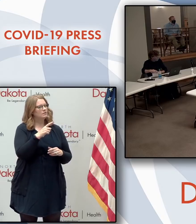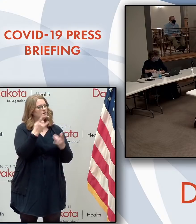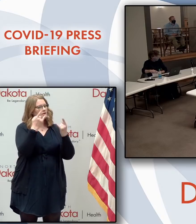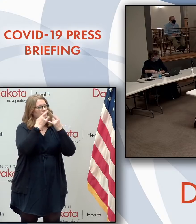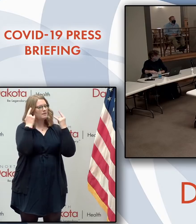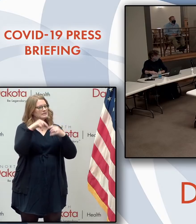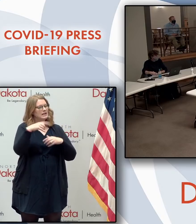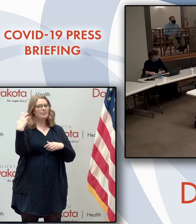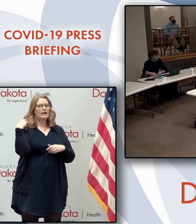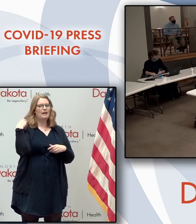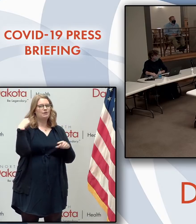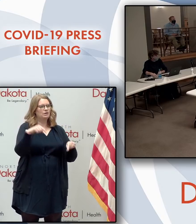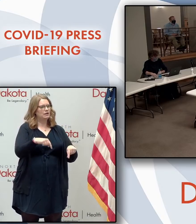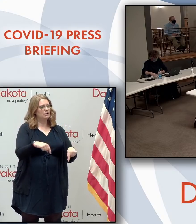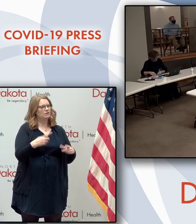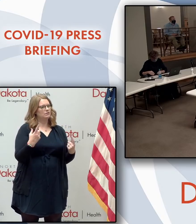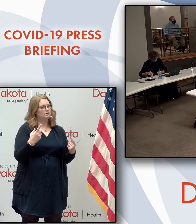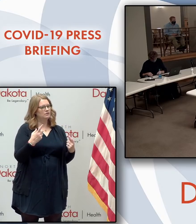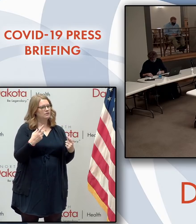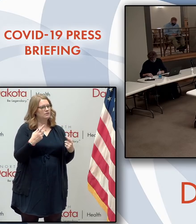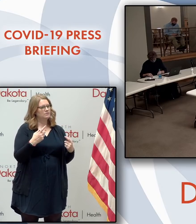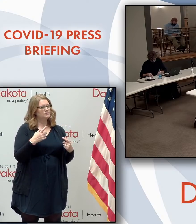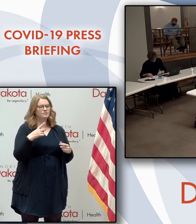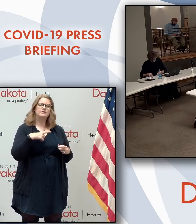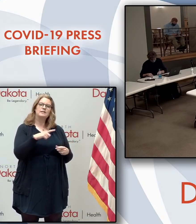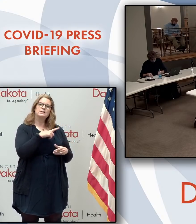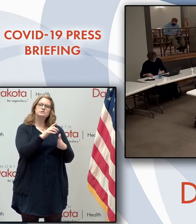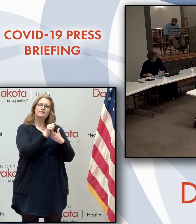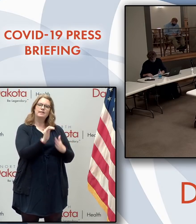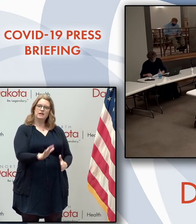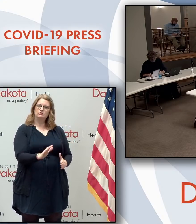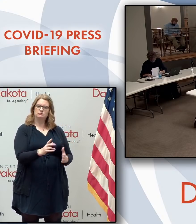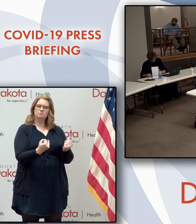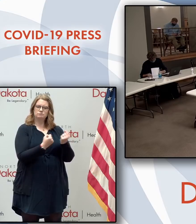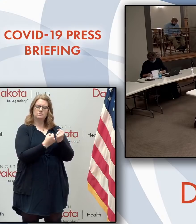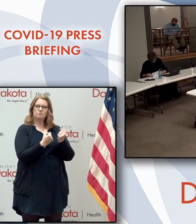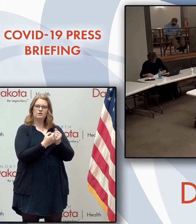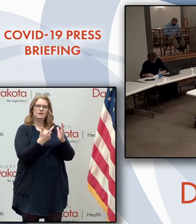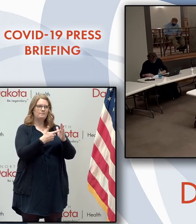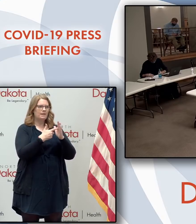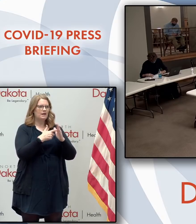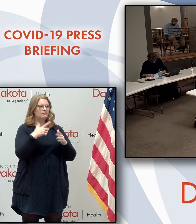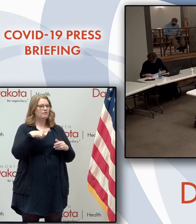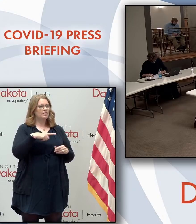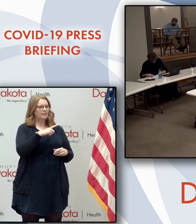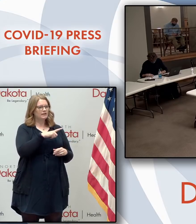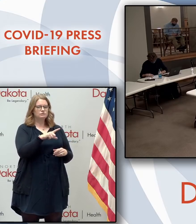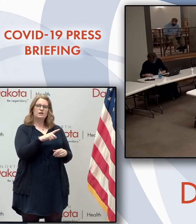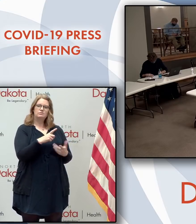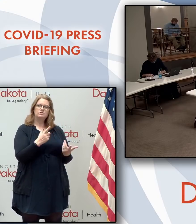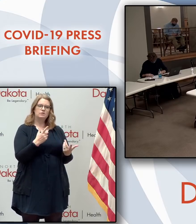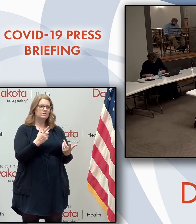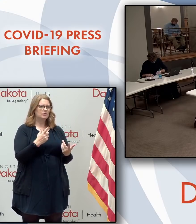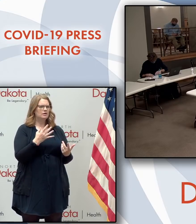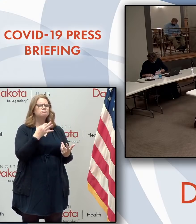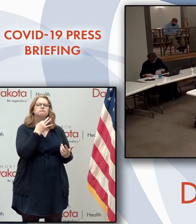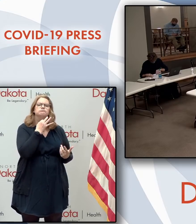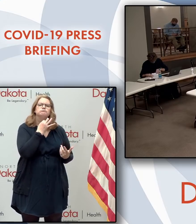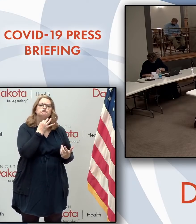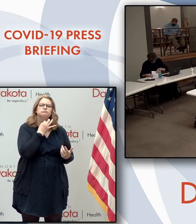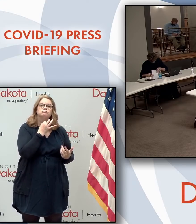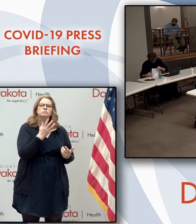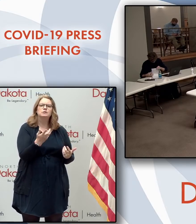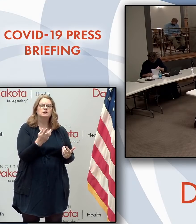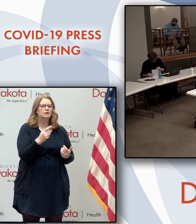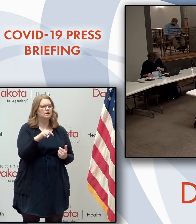Capitol, Governor. The legislative leaders have endorsed a mandate for the legislature, and I'm curious how